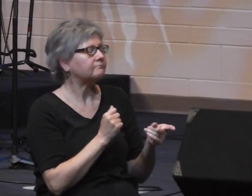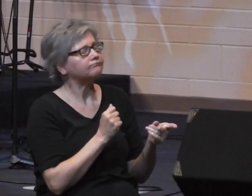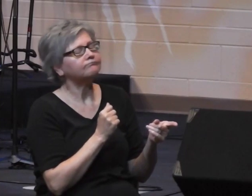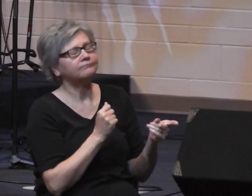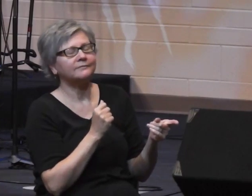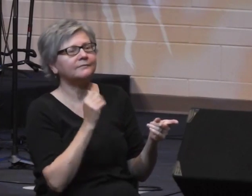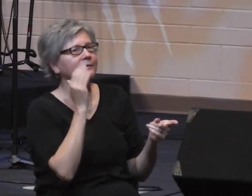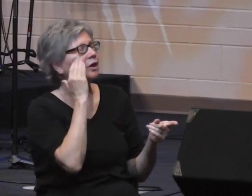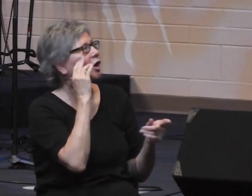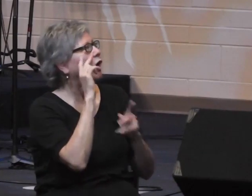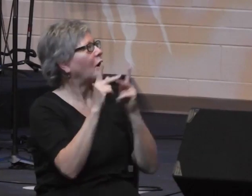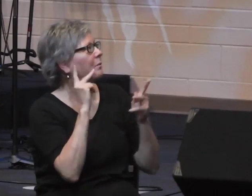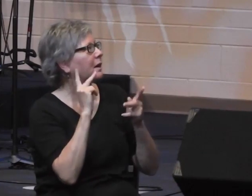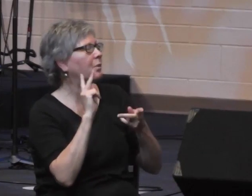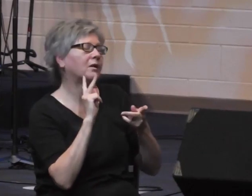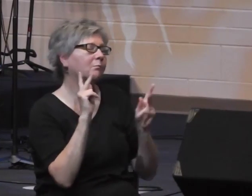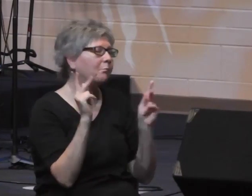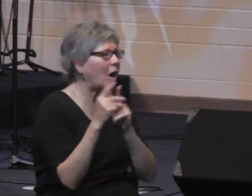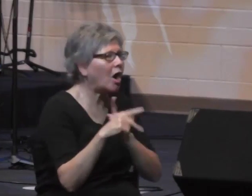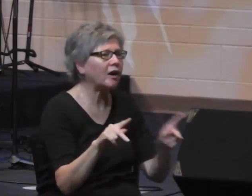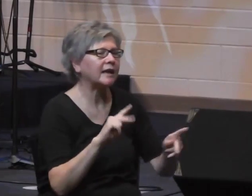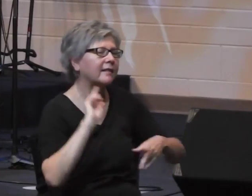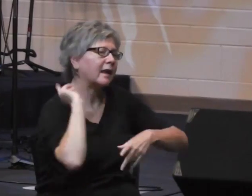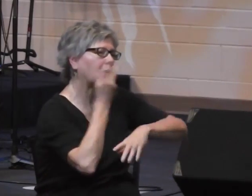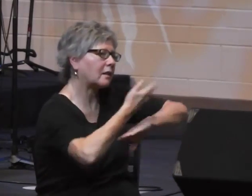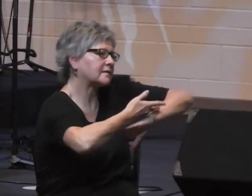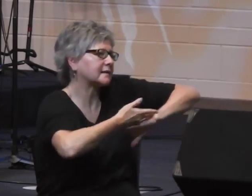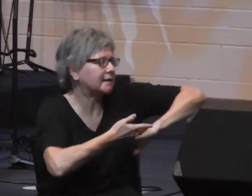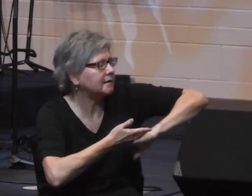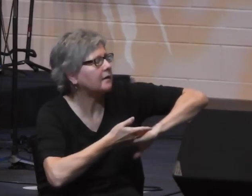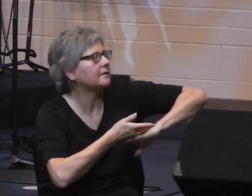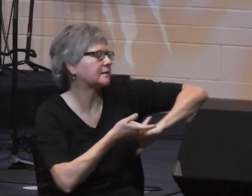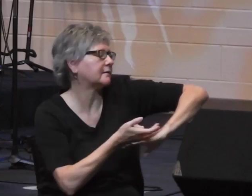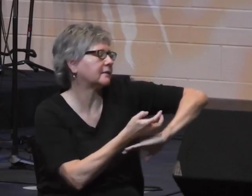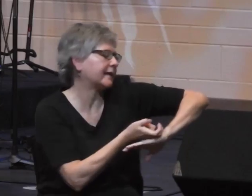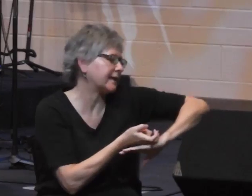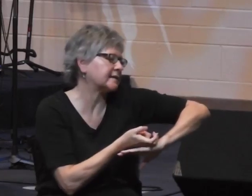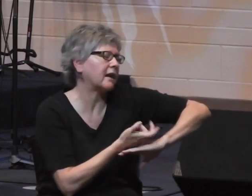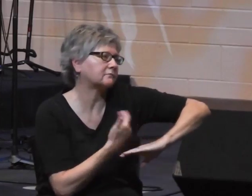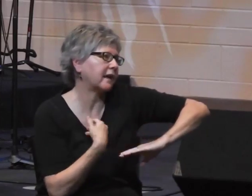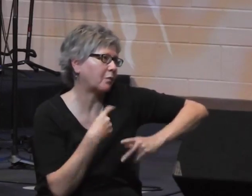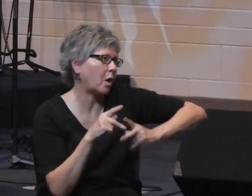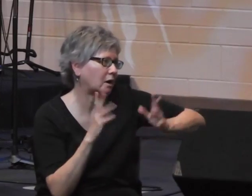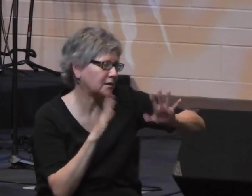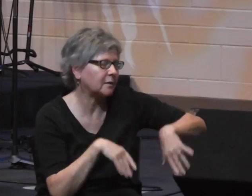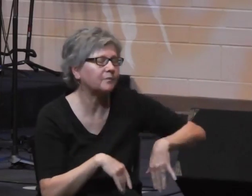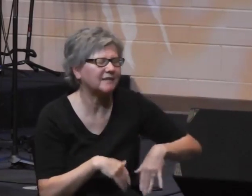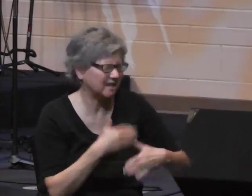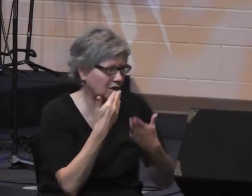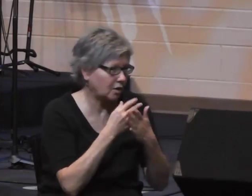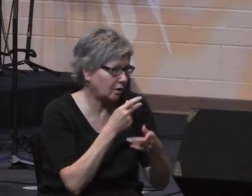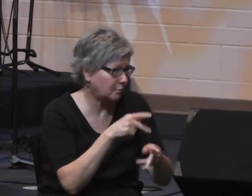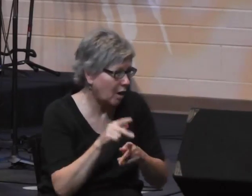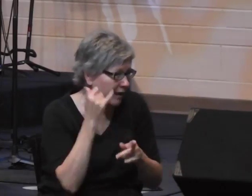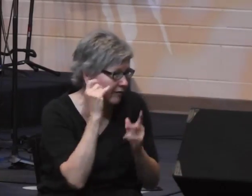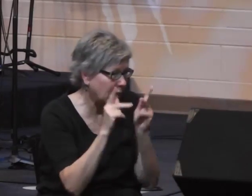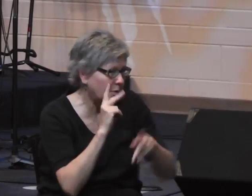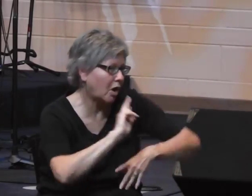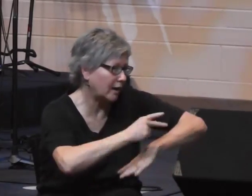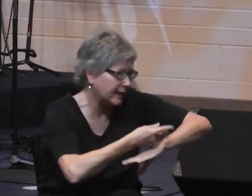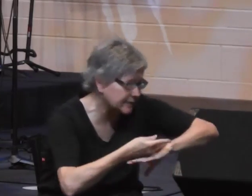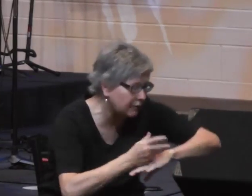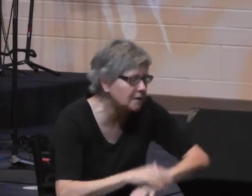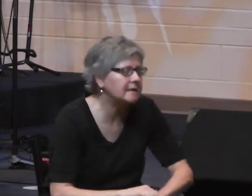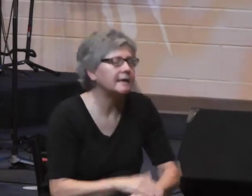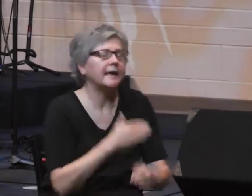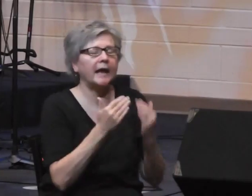reclining at the table, like that guy in the middle. That's how you know it's a good party in Rome. Rome, they had some of the best first stadiums